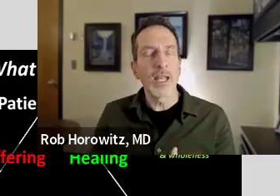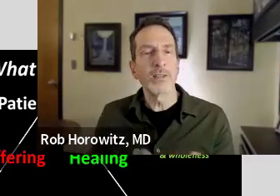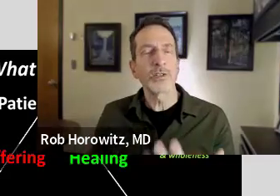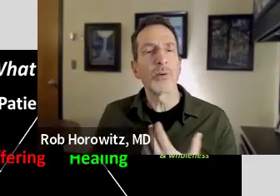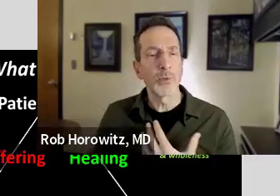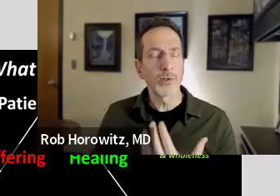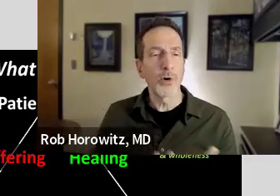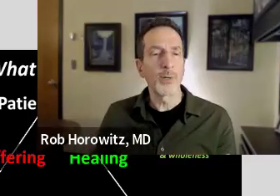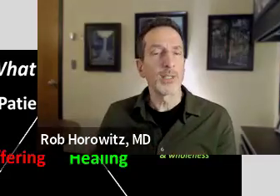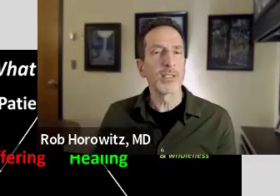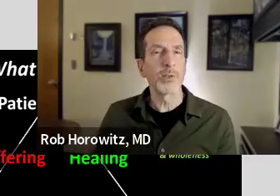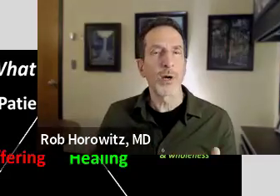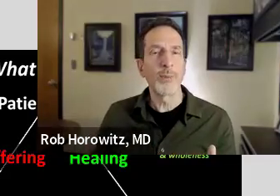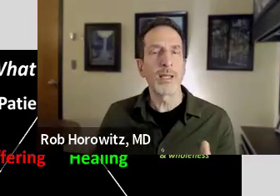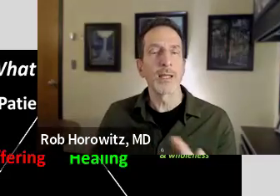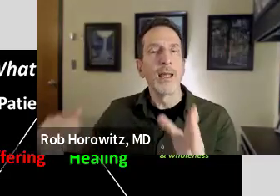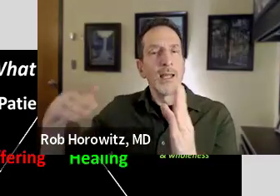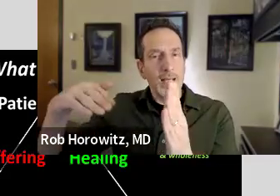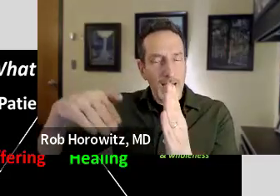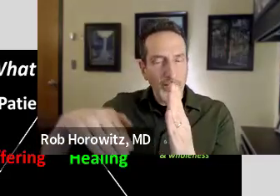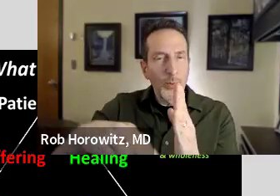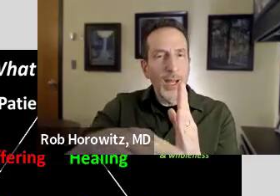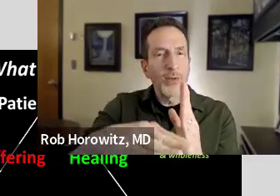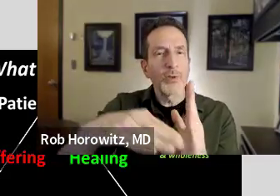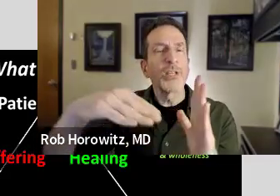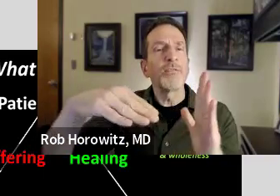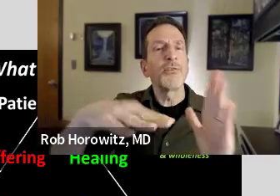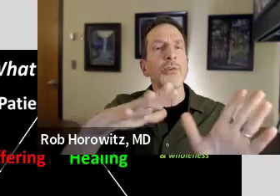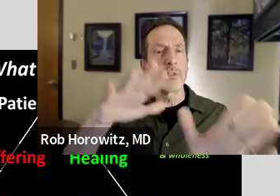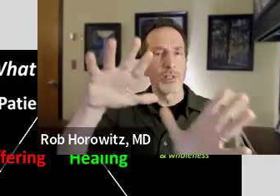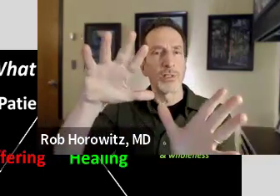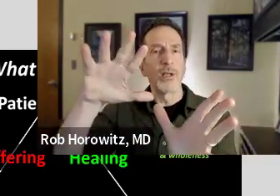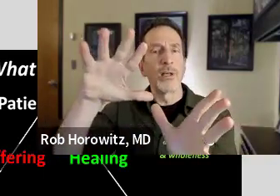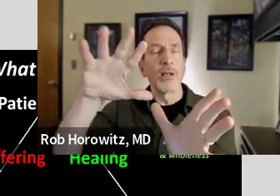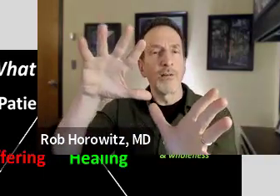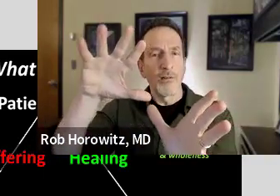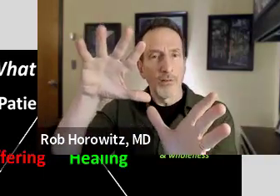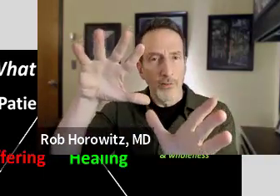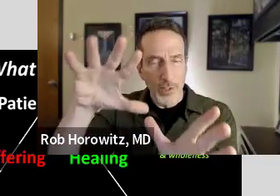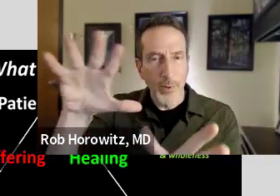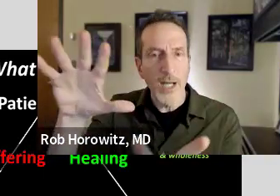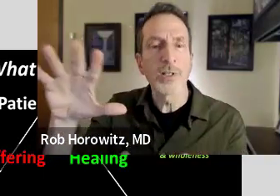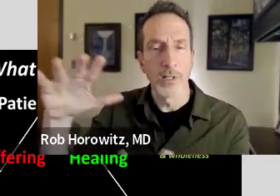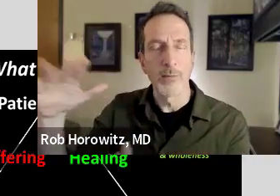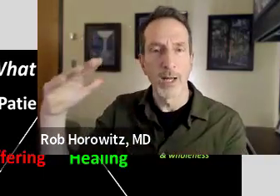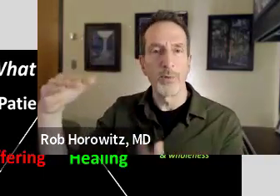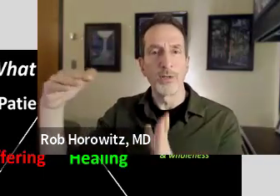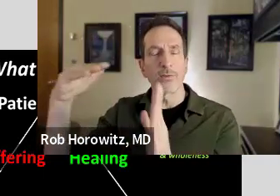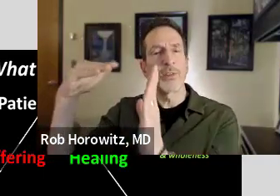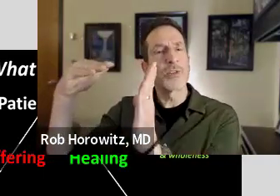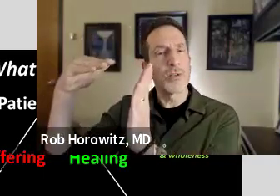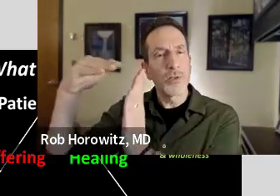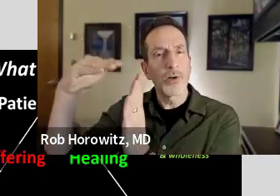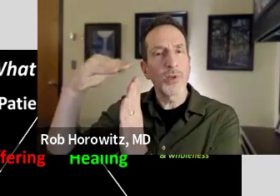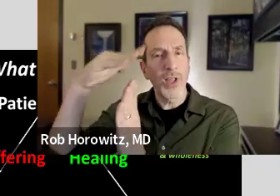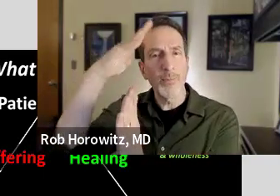ways of taking this home, to incorporate this into our being. Not the way those infusions for depression might be